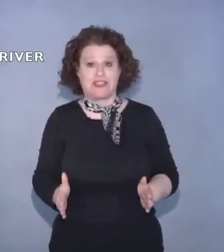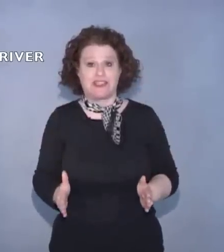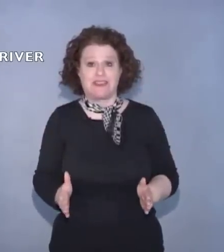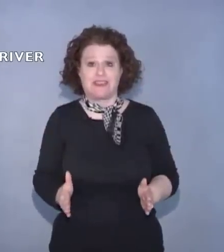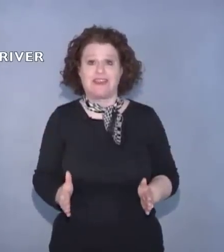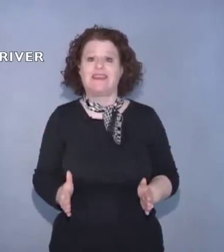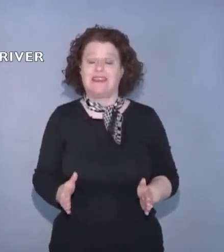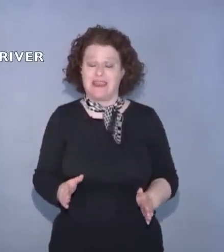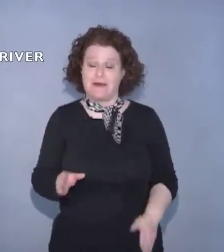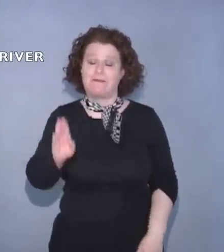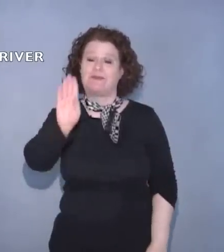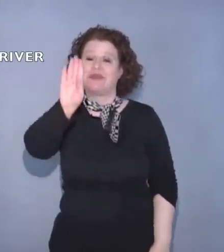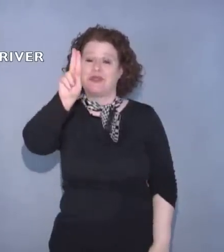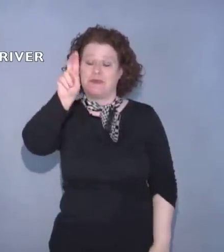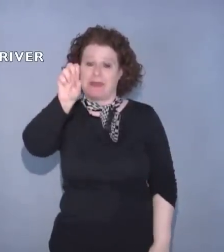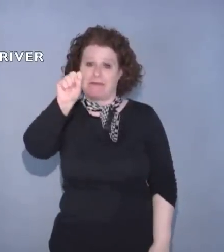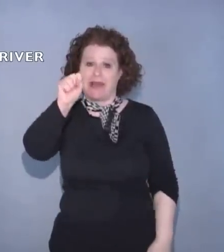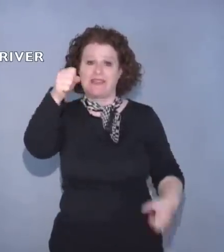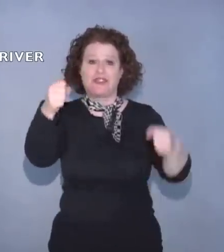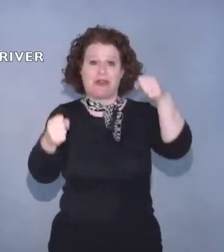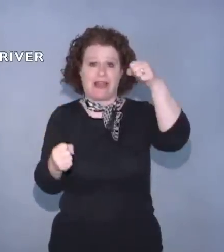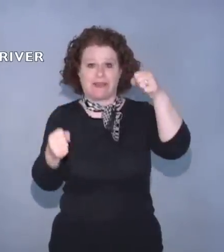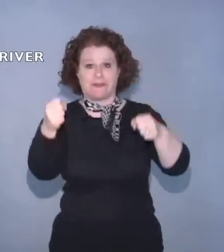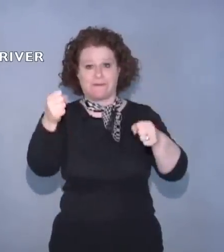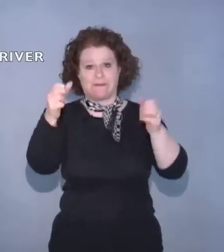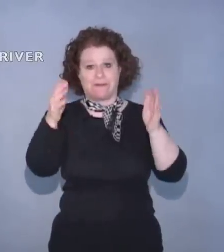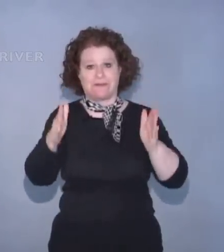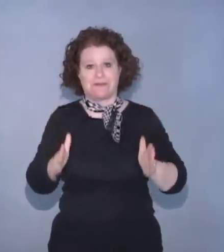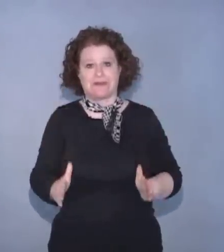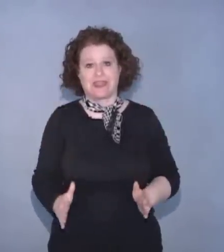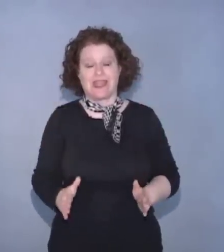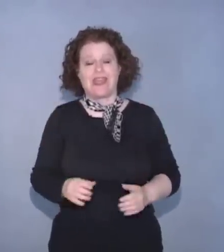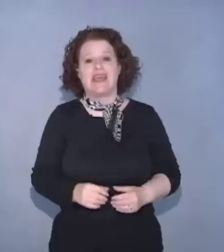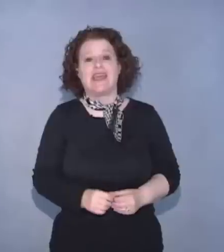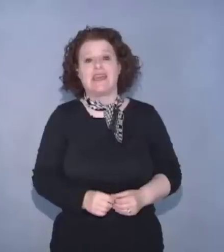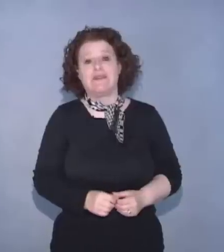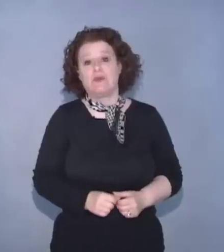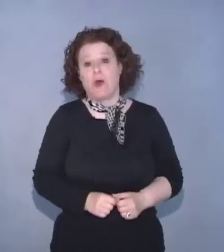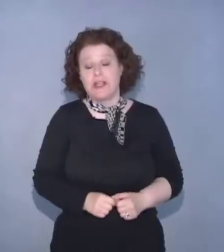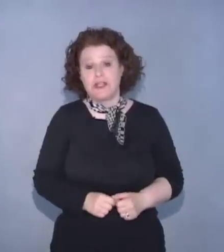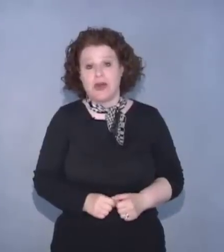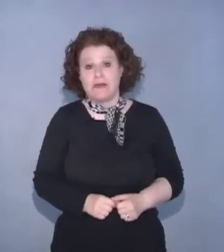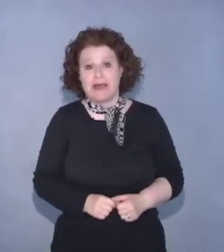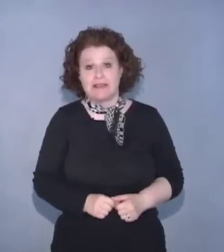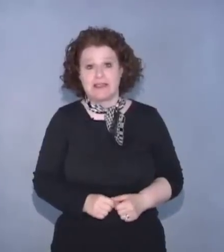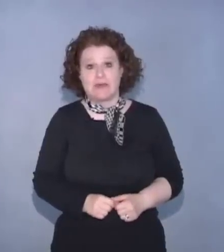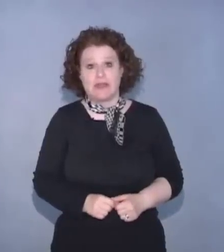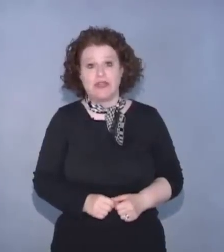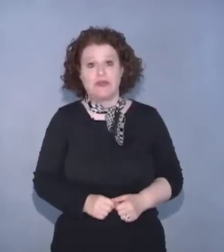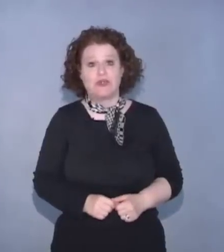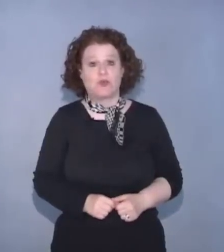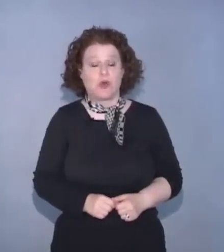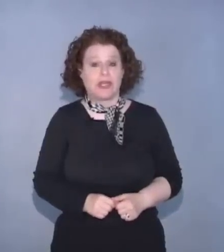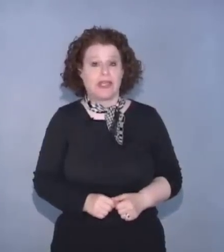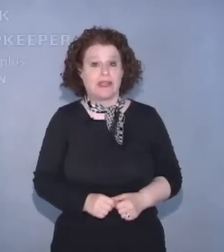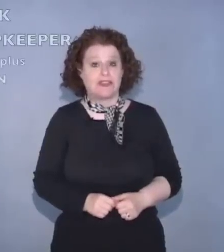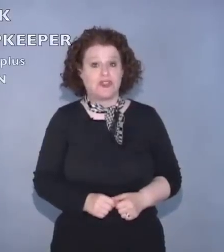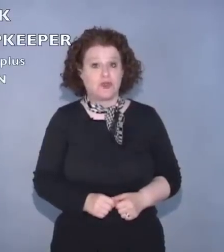agent, yep, you make bus driver. If you want to talk about someone who is working at a